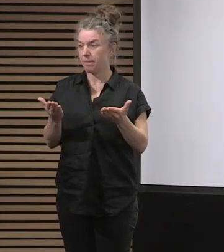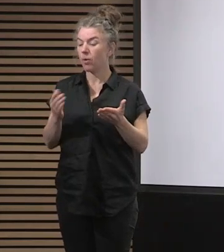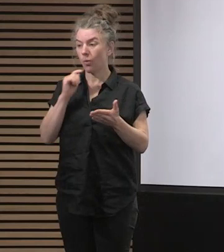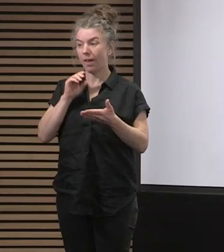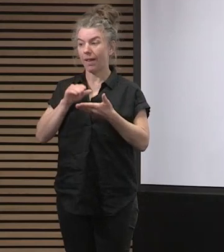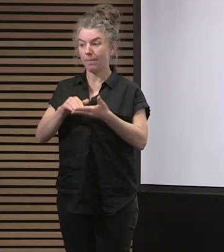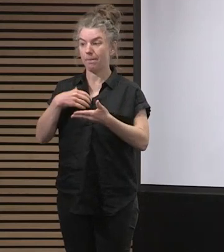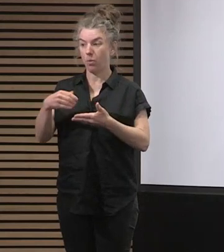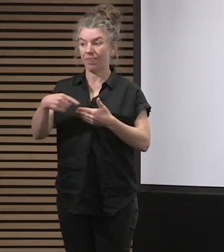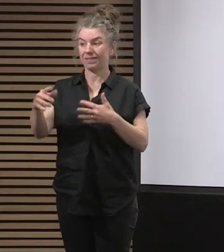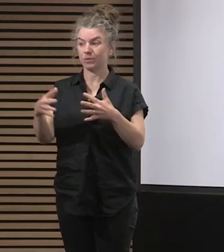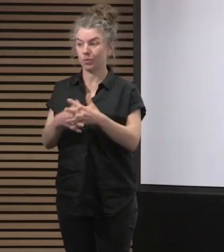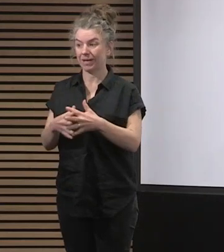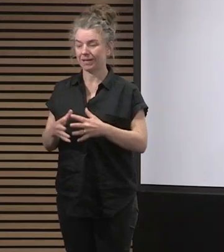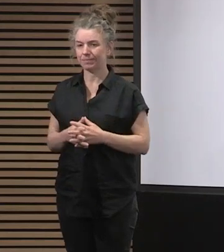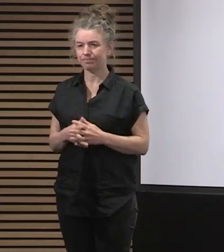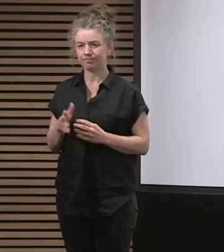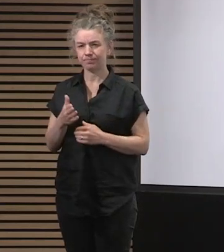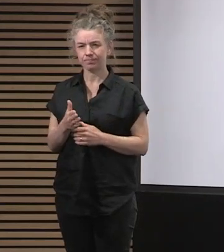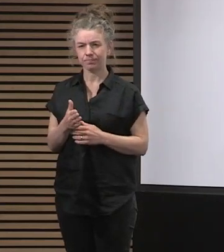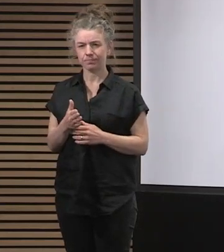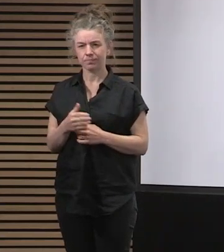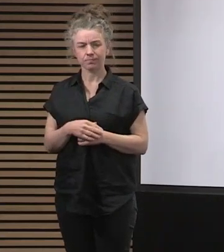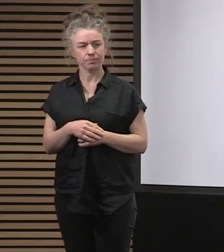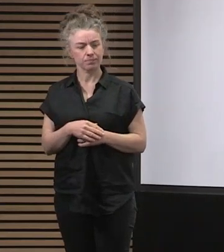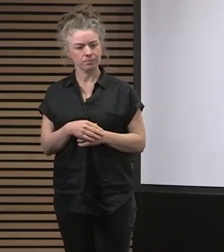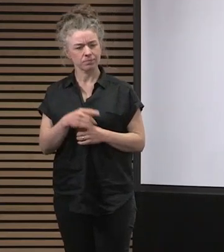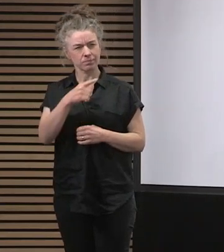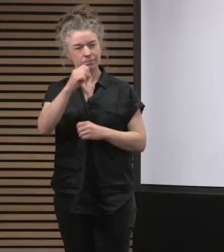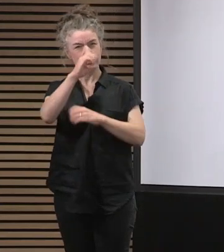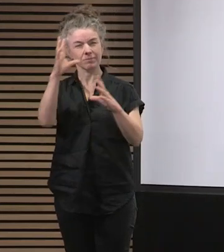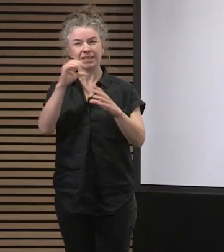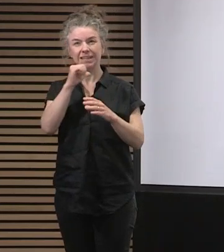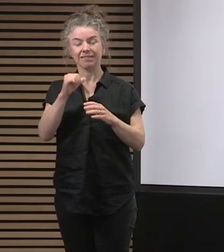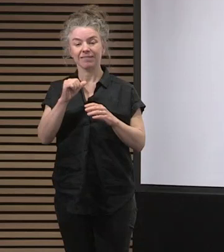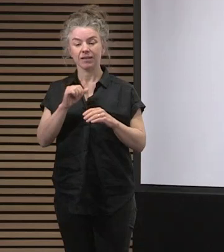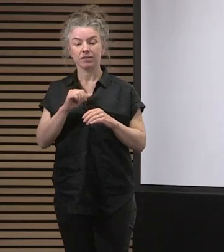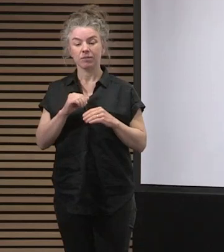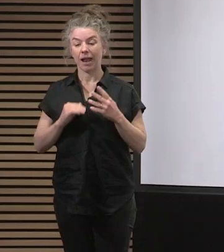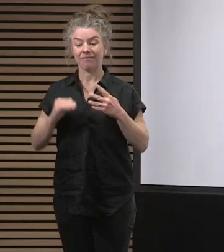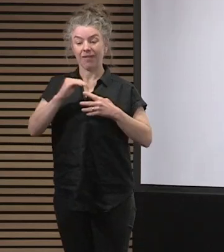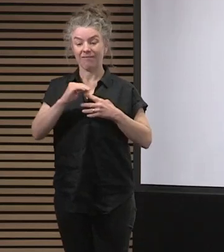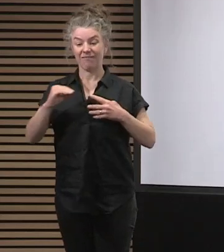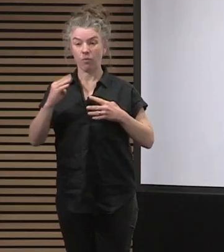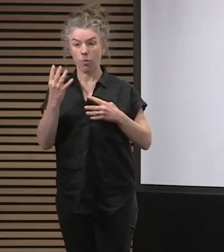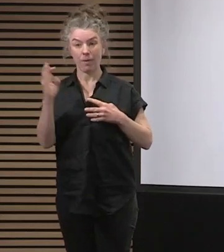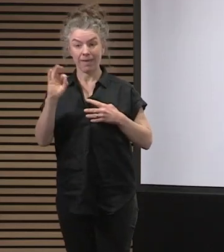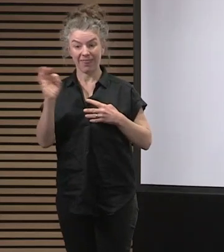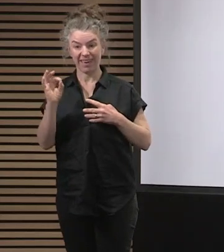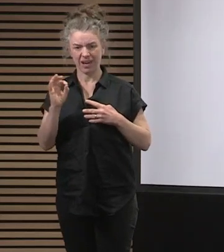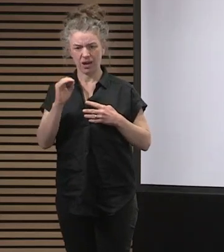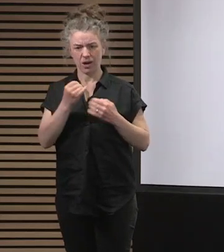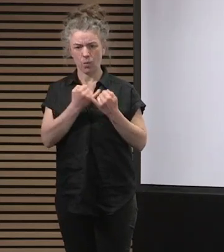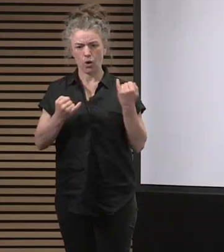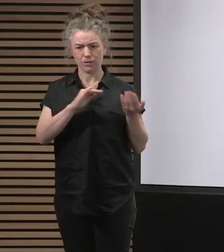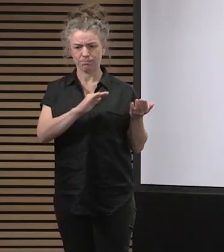modelling, Dr Bloomfield, how seriously should people take those worst case scenarios? Well, they should take them very seriously in the sense that that